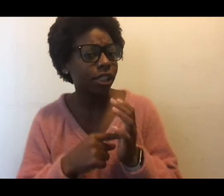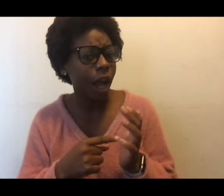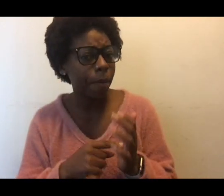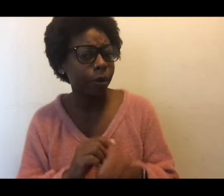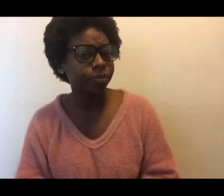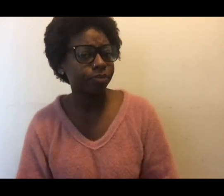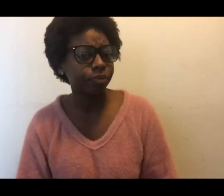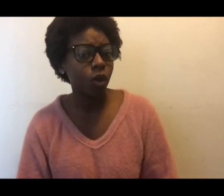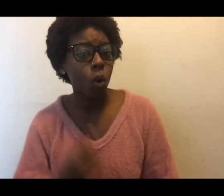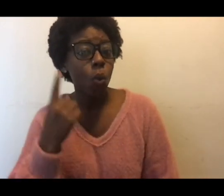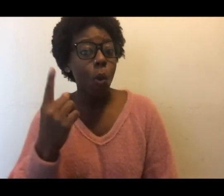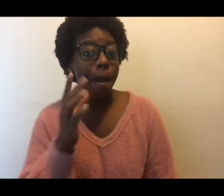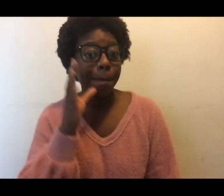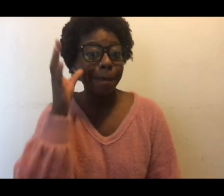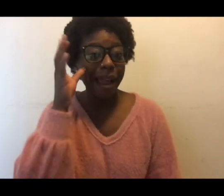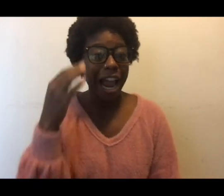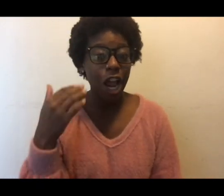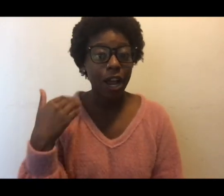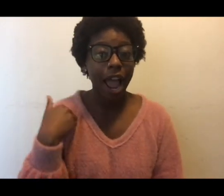For example,